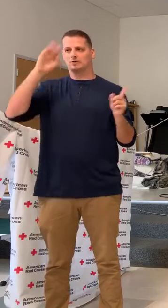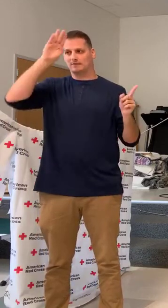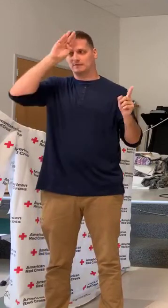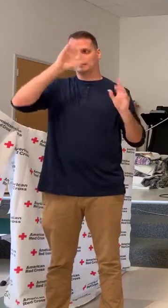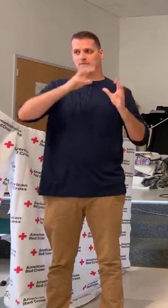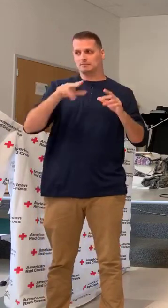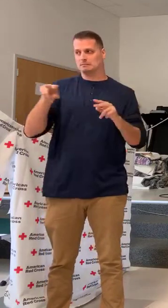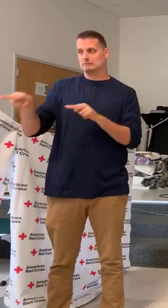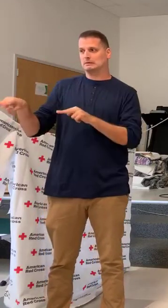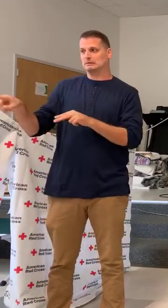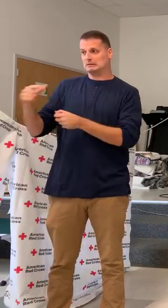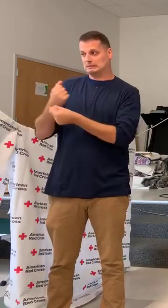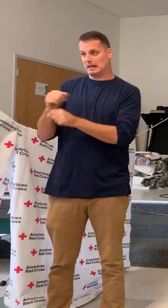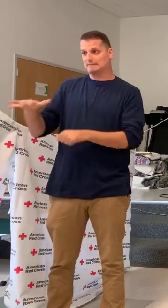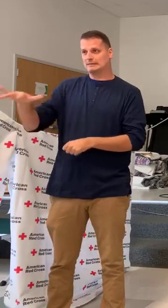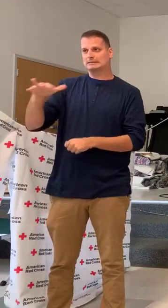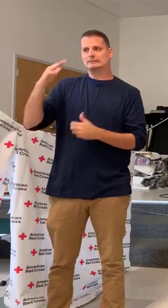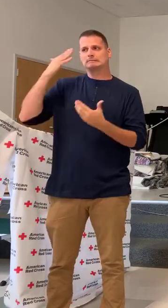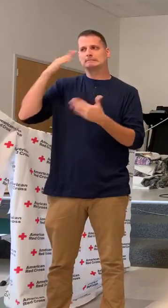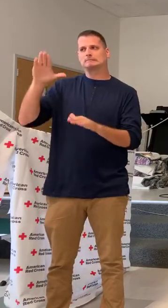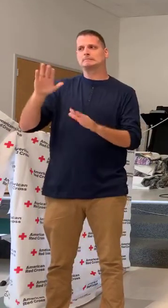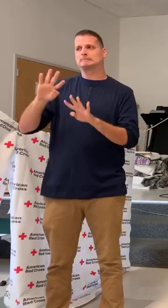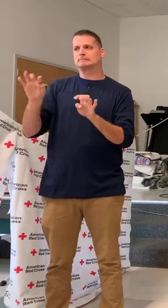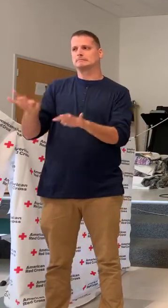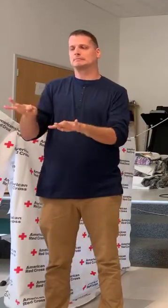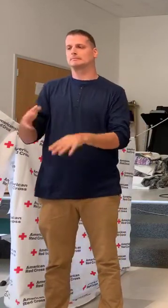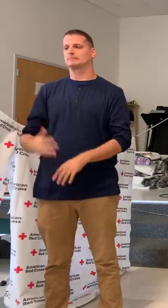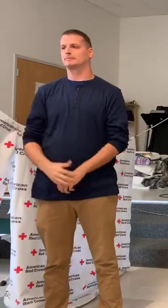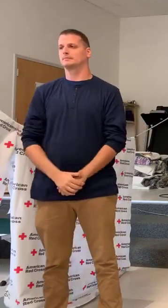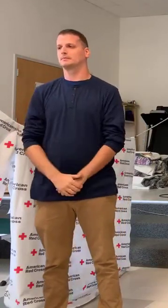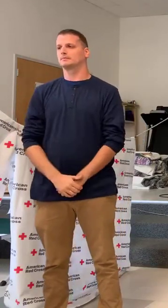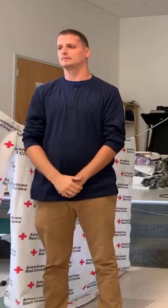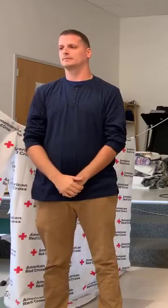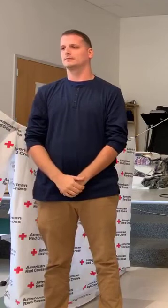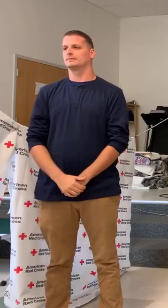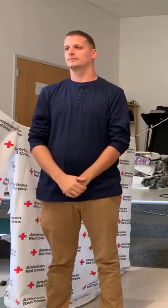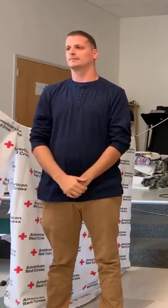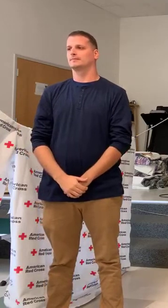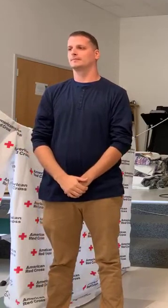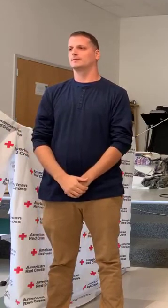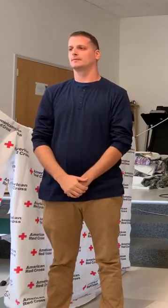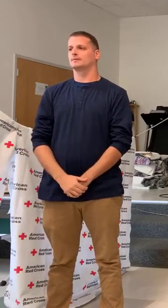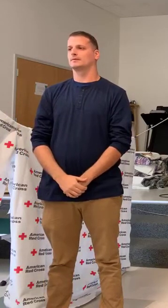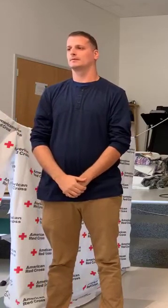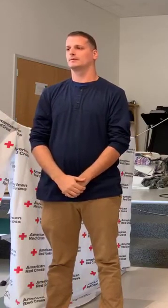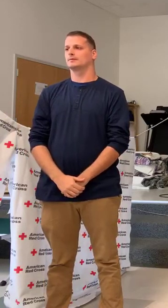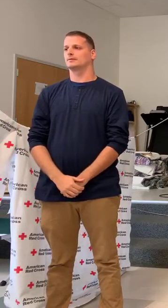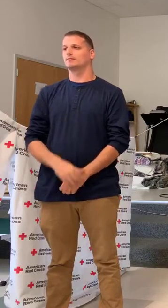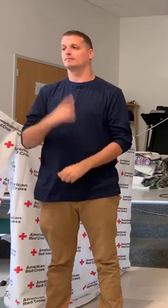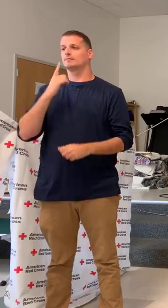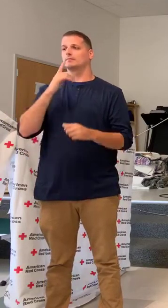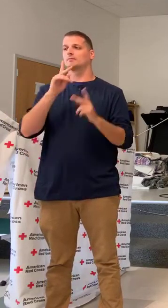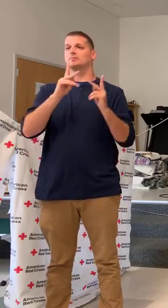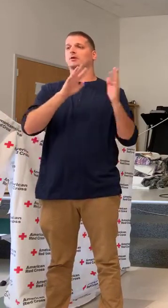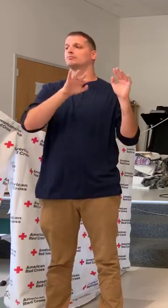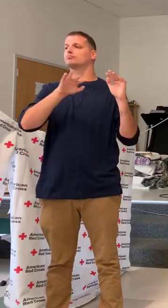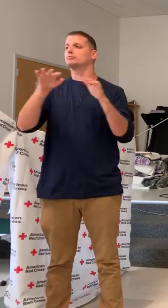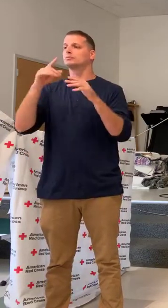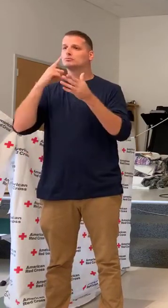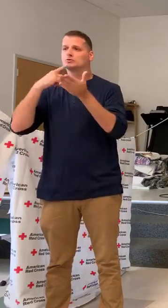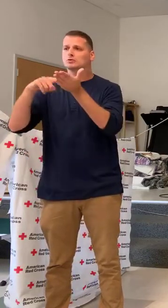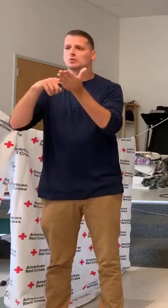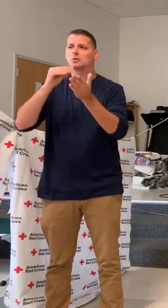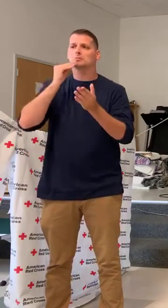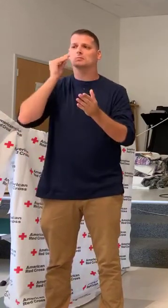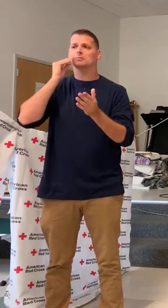It's not a safe environment for our firefighters, and it's not a safe environment for the public to come back in. However, we realize the need,